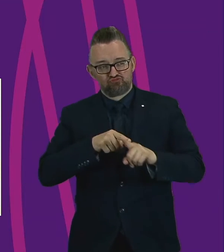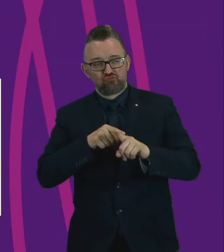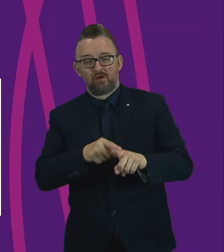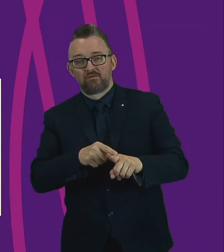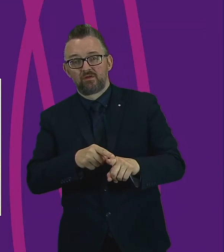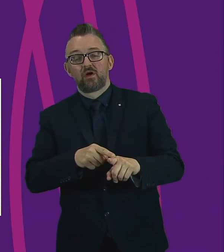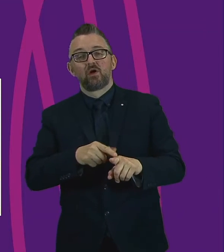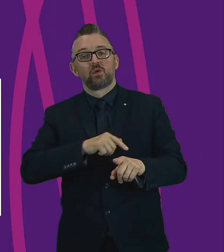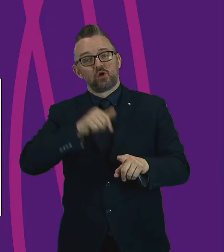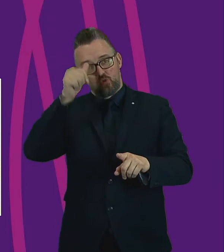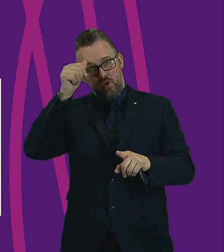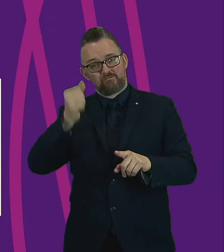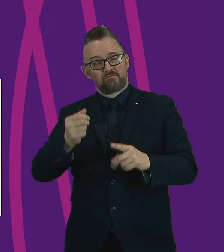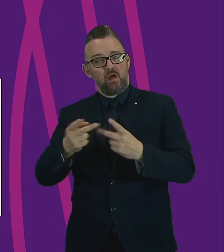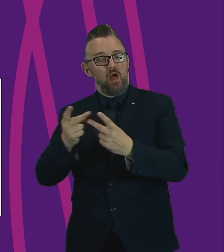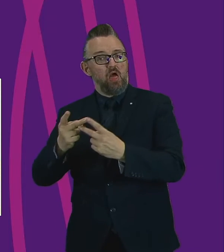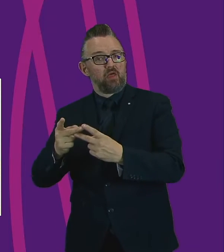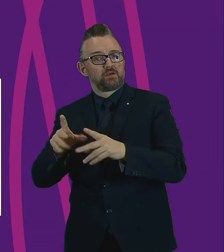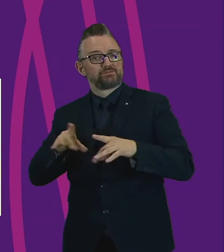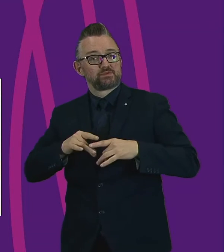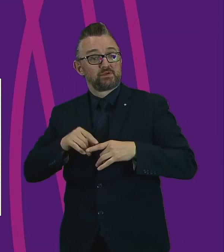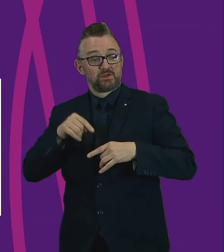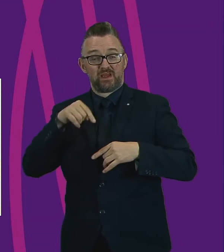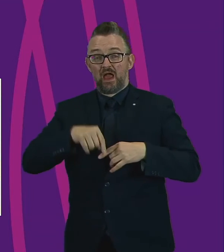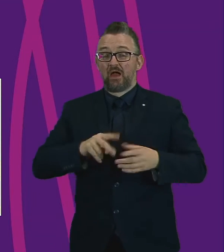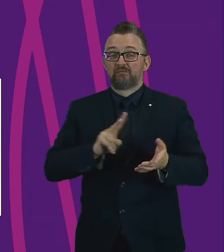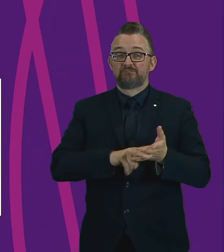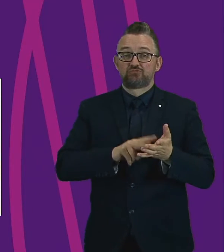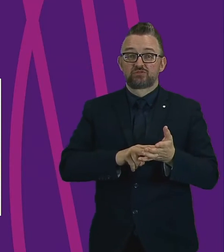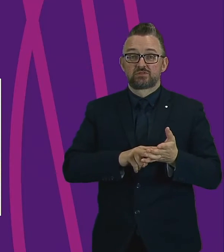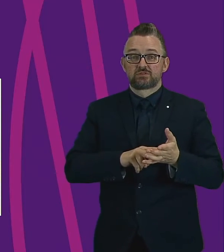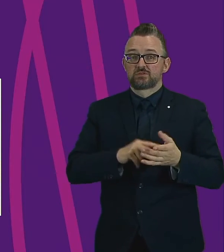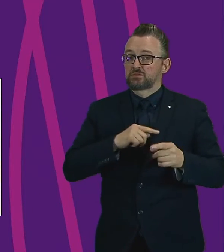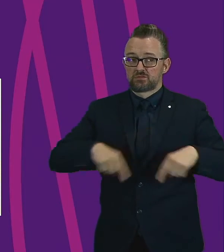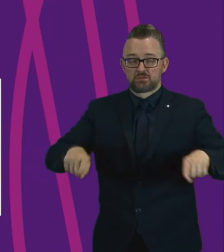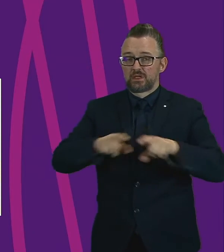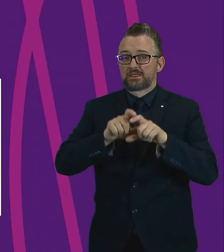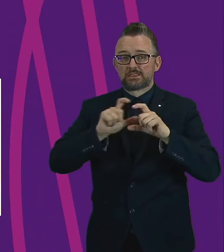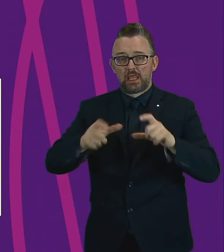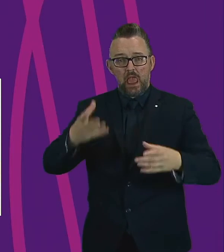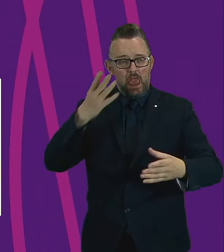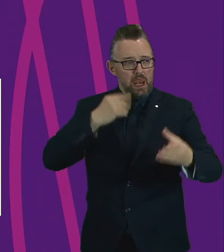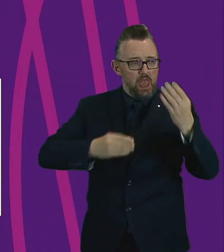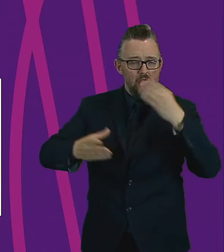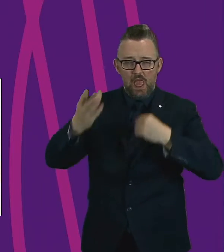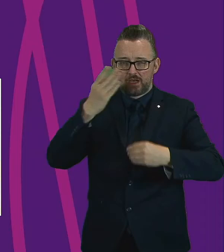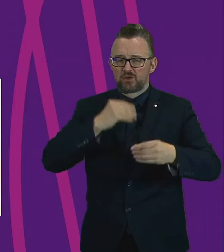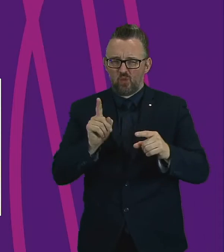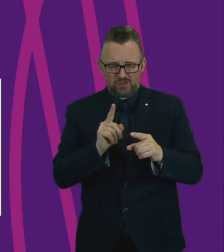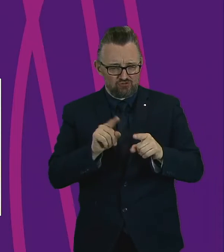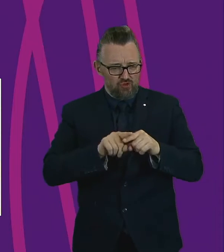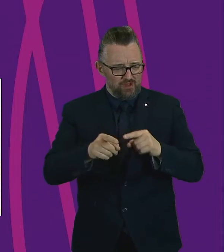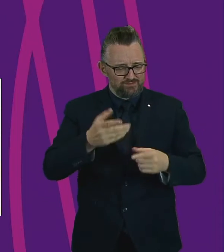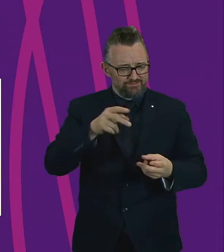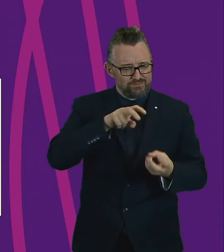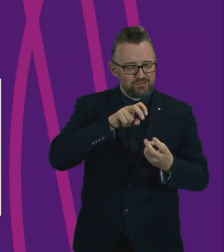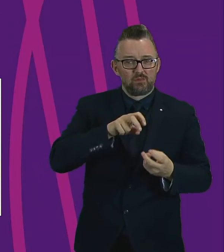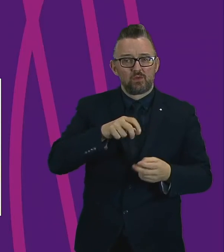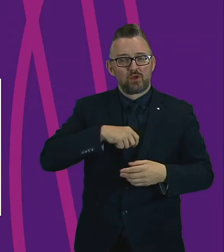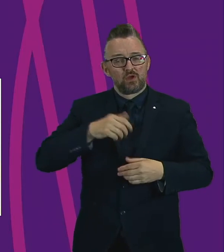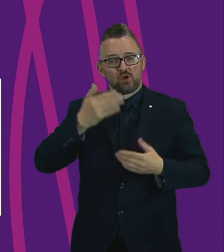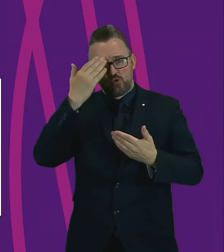other conditions. This is a virus about which we're still learning, but we've no equivalent broad-spectrum attacker on